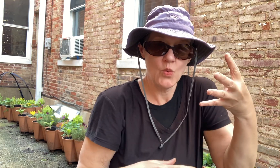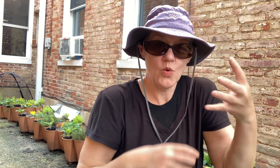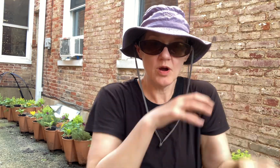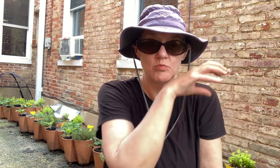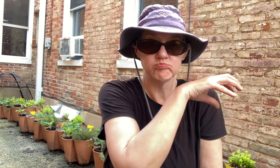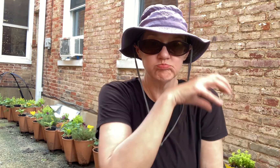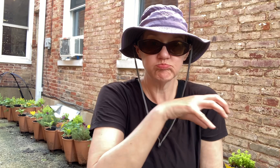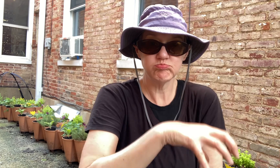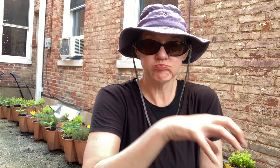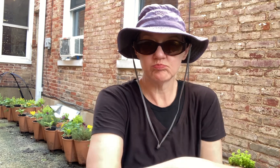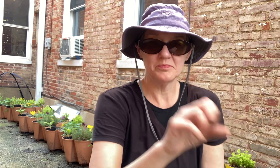tier.